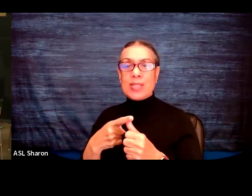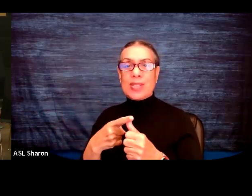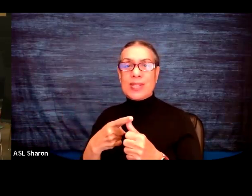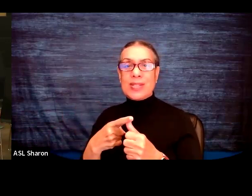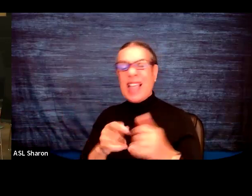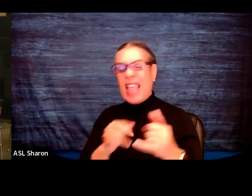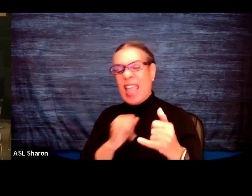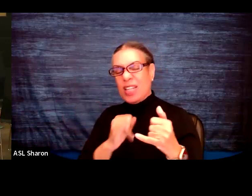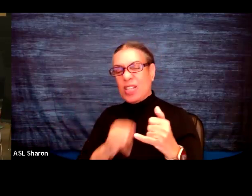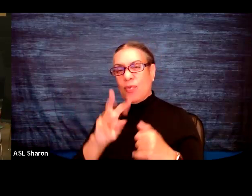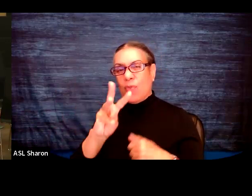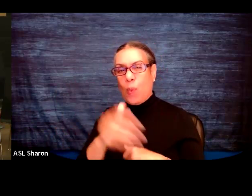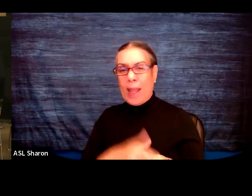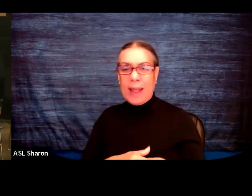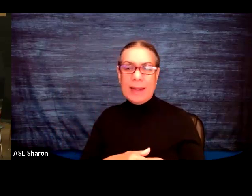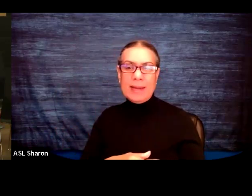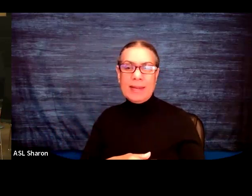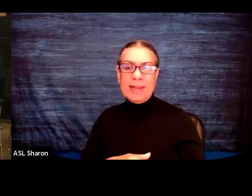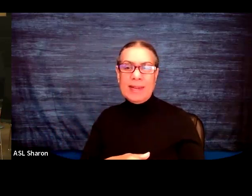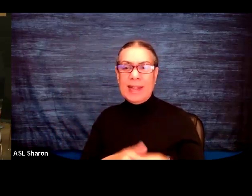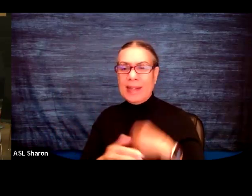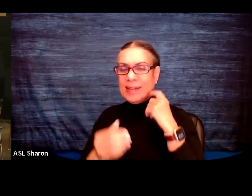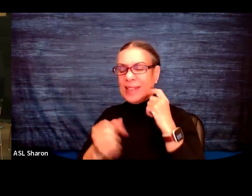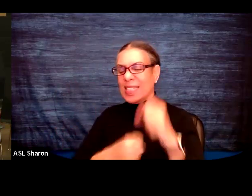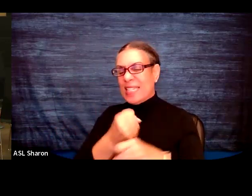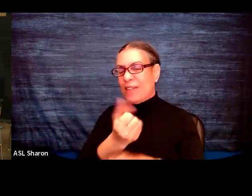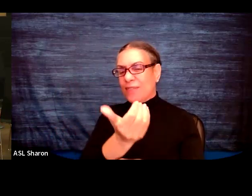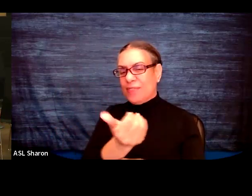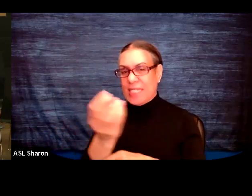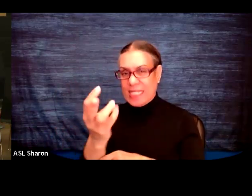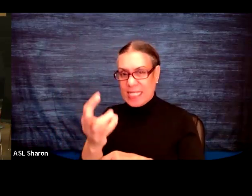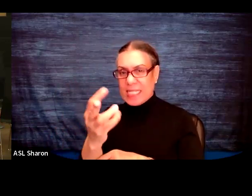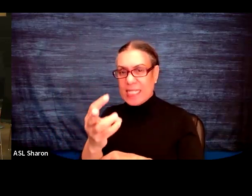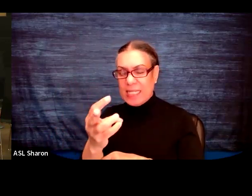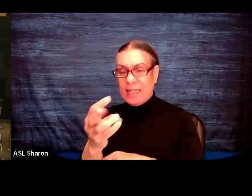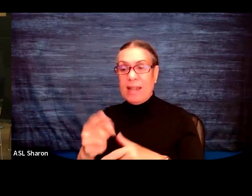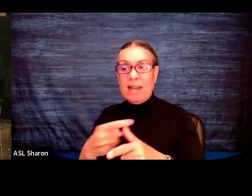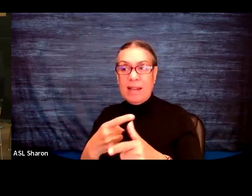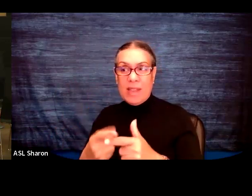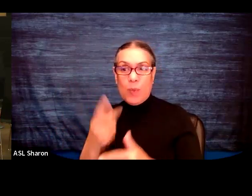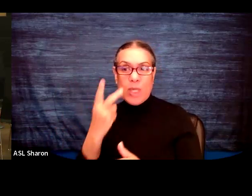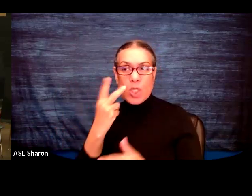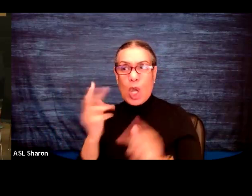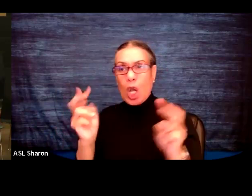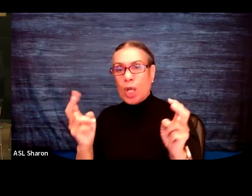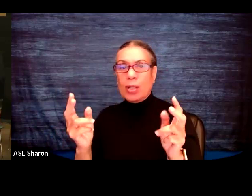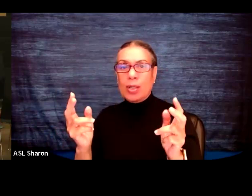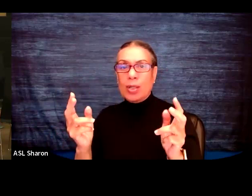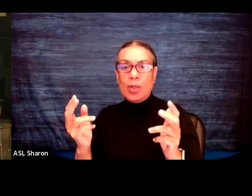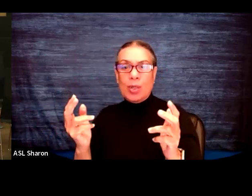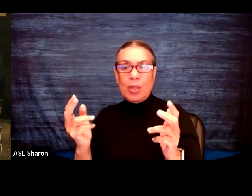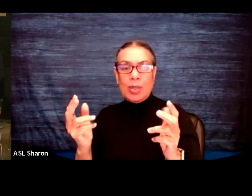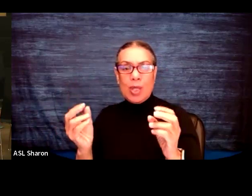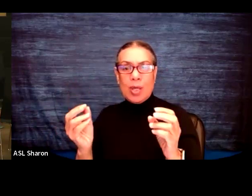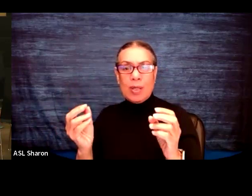in school year 15-16, right? And we really saw then those, sort of the new multilingual learners coming through the district